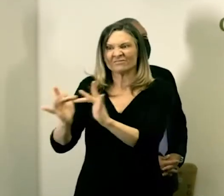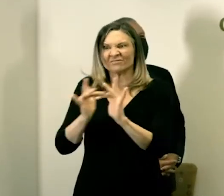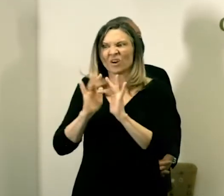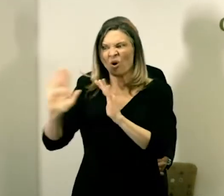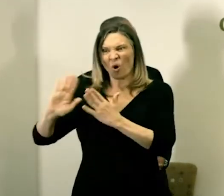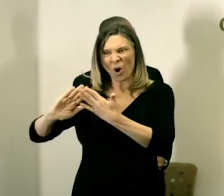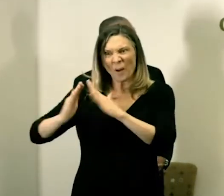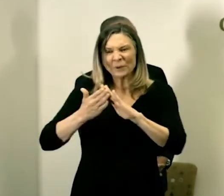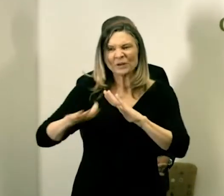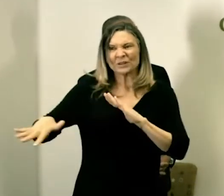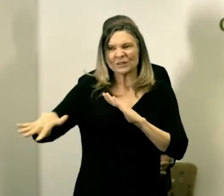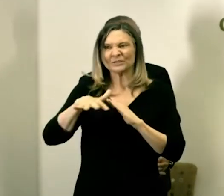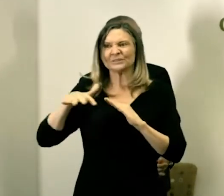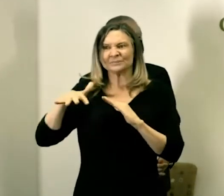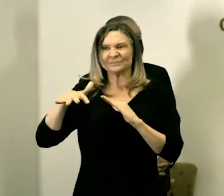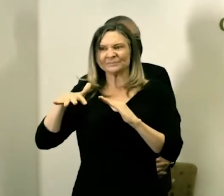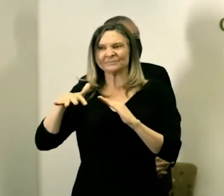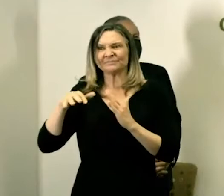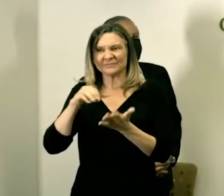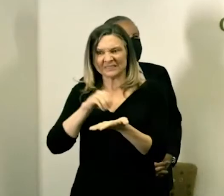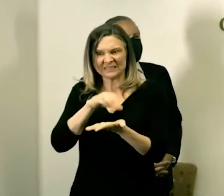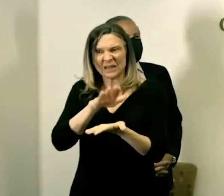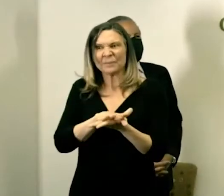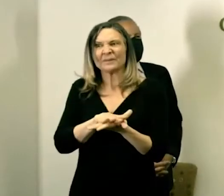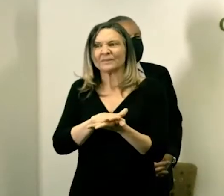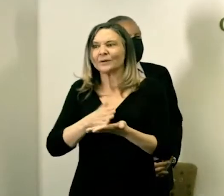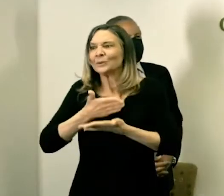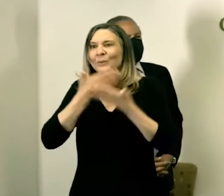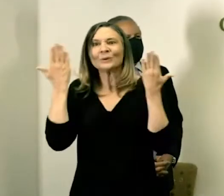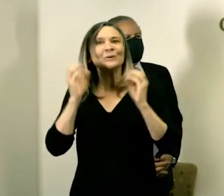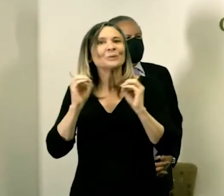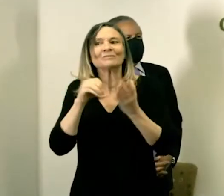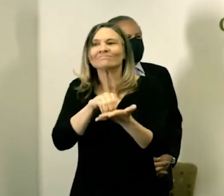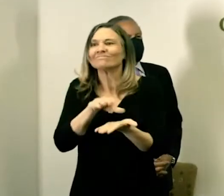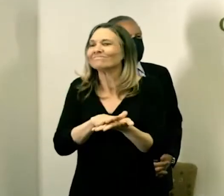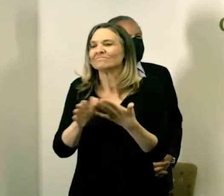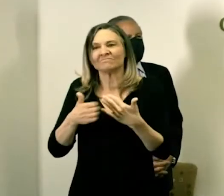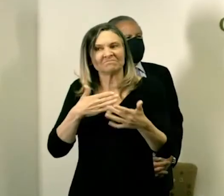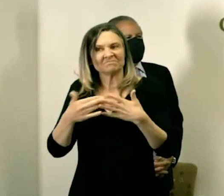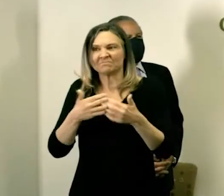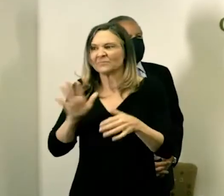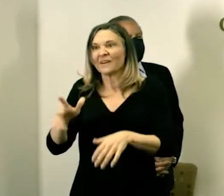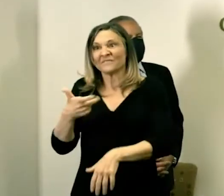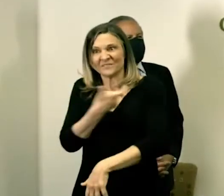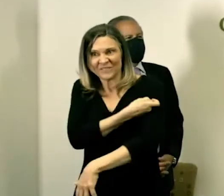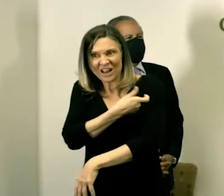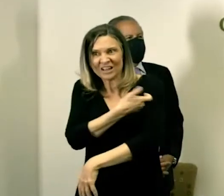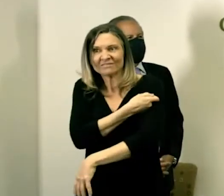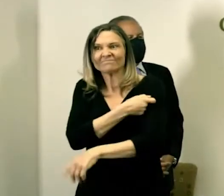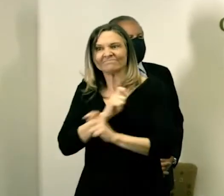and undocumented, to help support our efforts in terms of vaccine distribution and